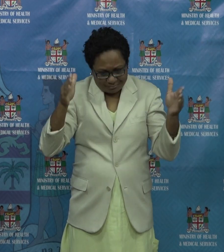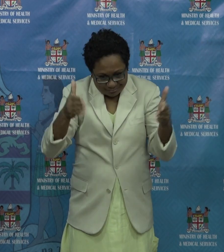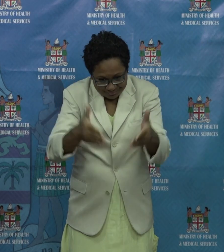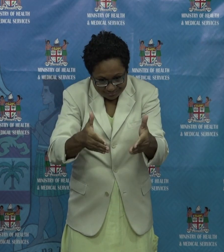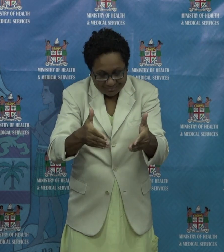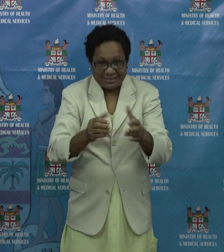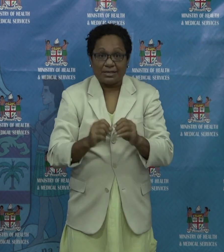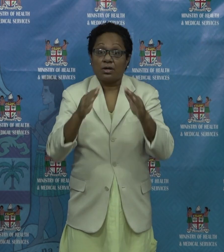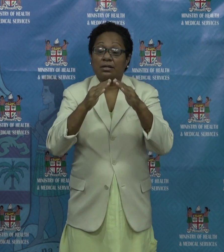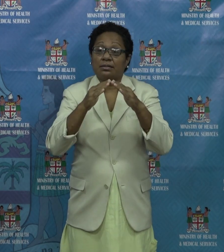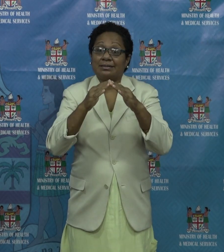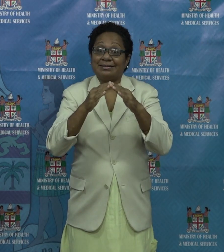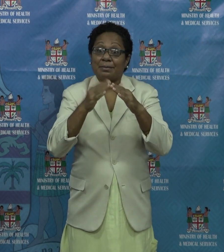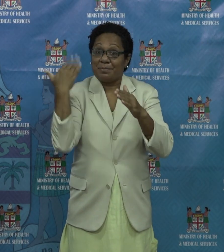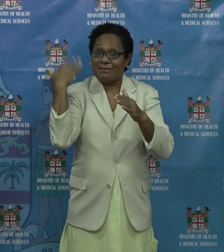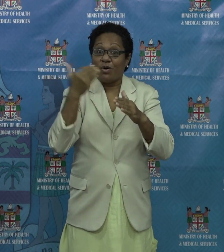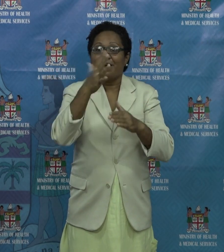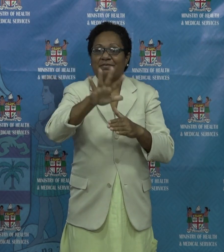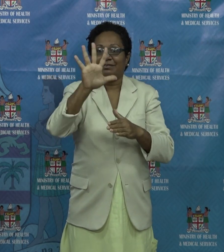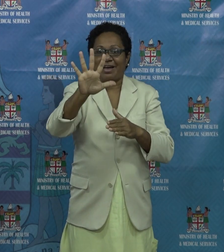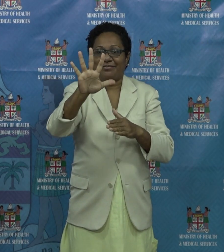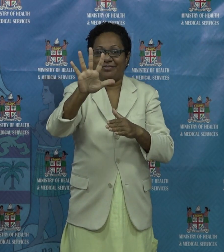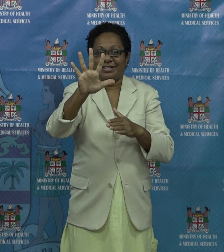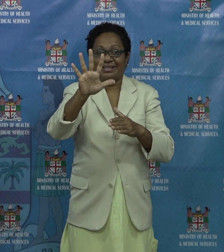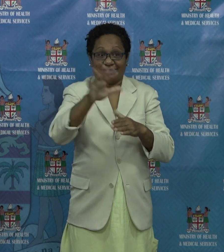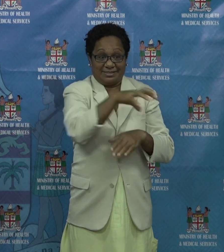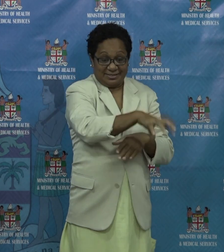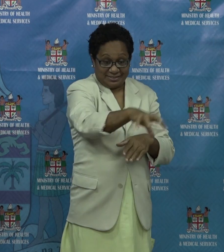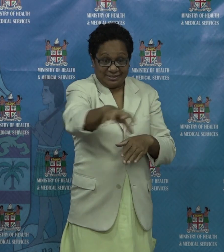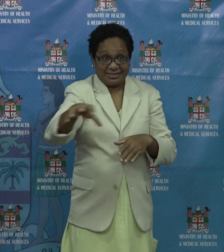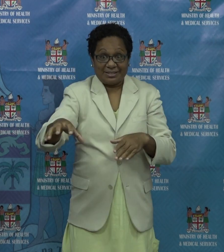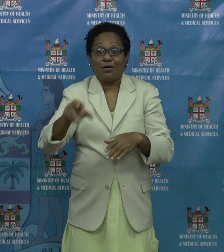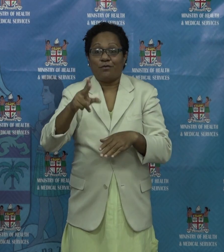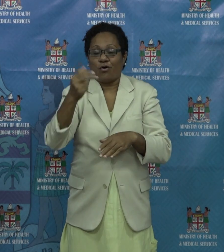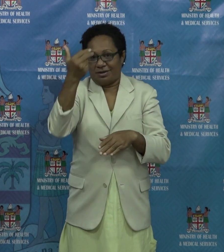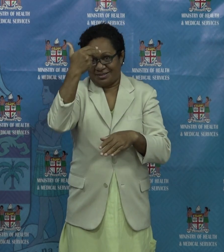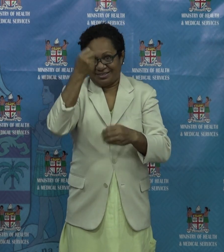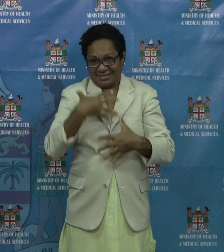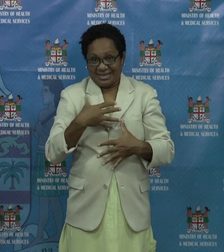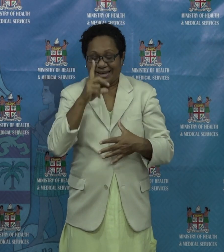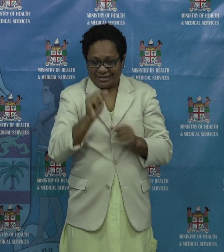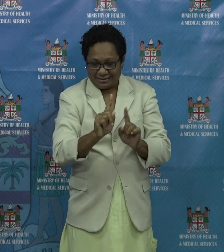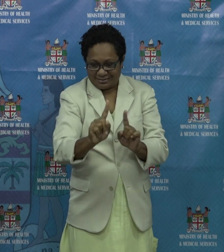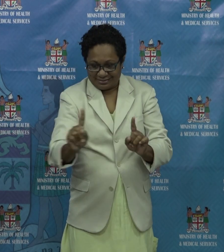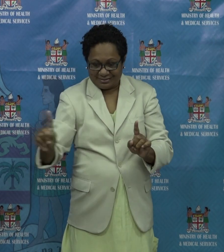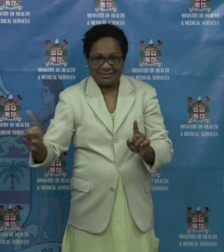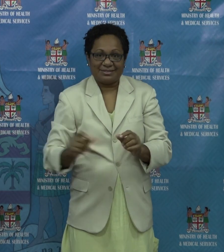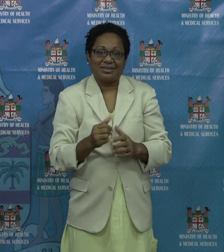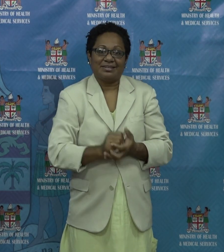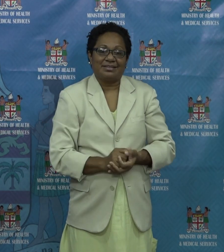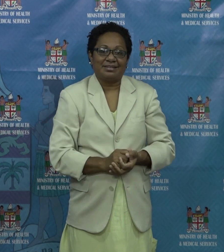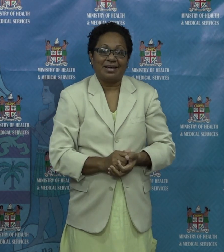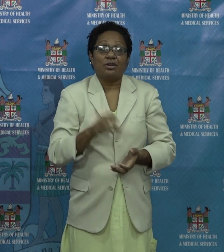currently have 55 clinics that are operational, and these sites are always updated in